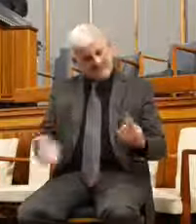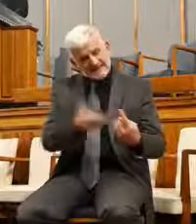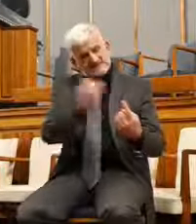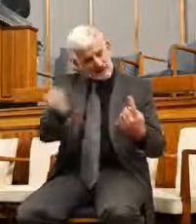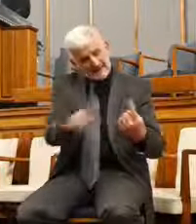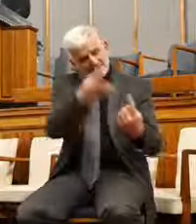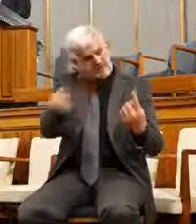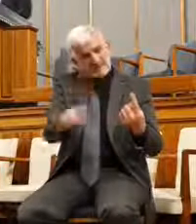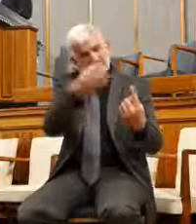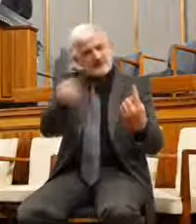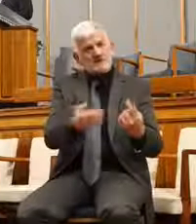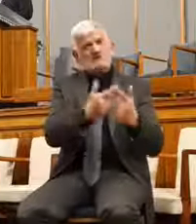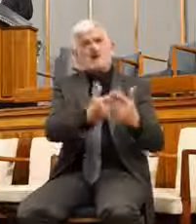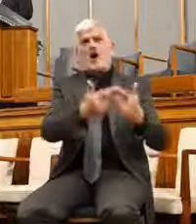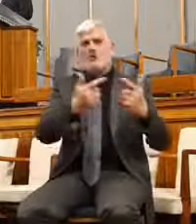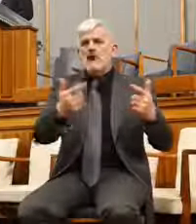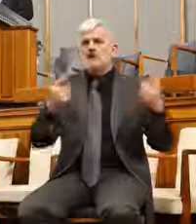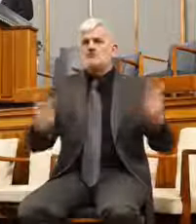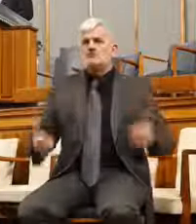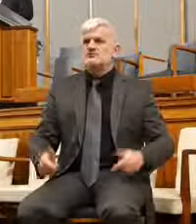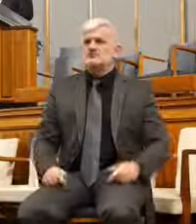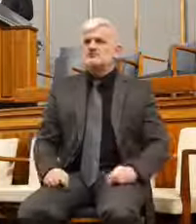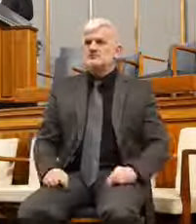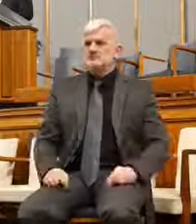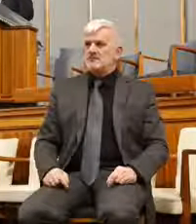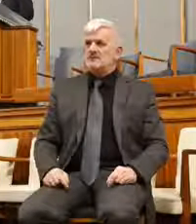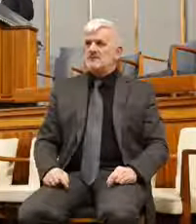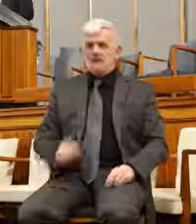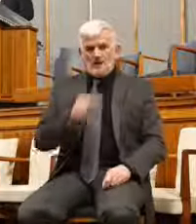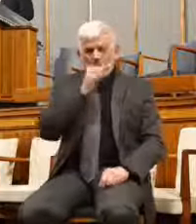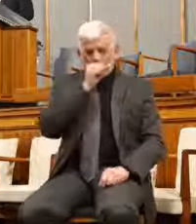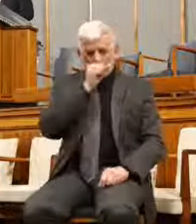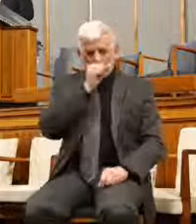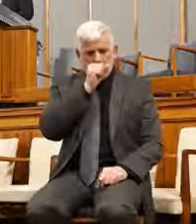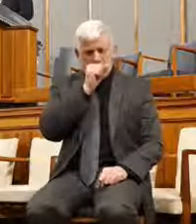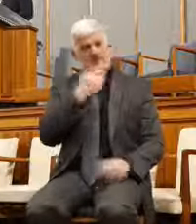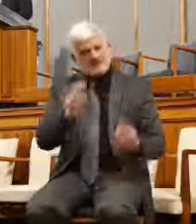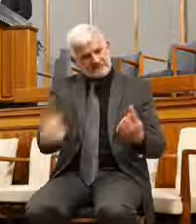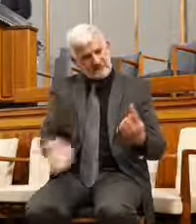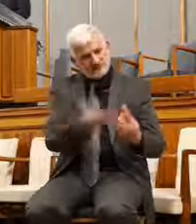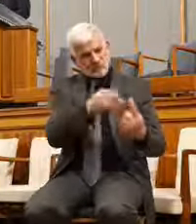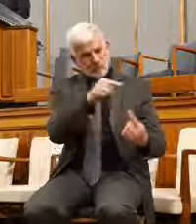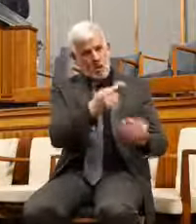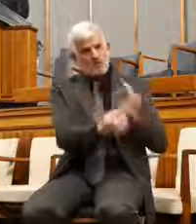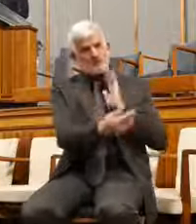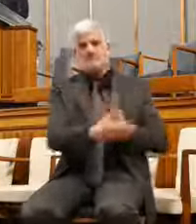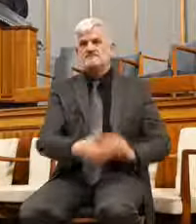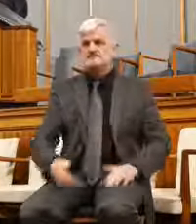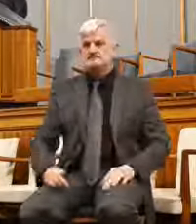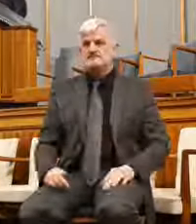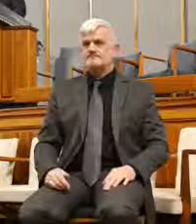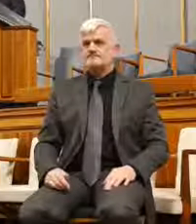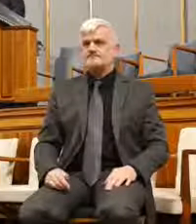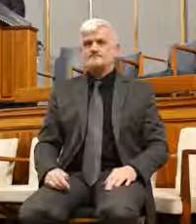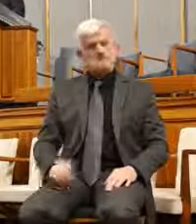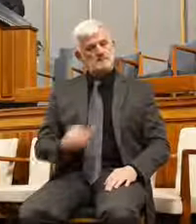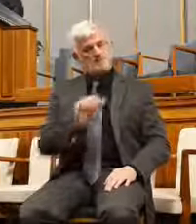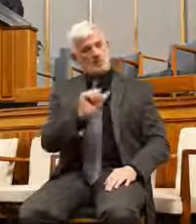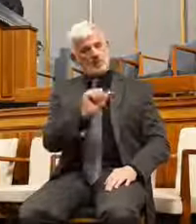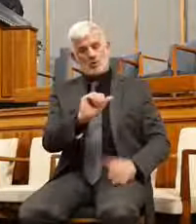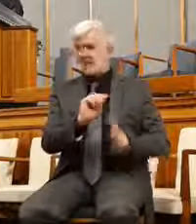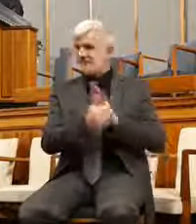given you gifts and powers. Some of them are distinctive to you. Some of your aptitudes and your